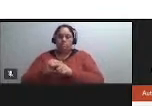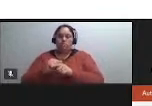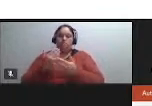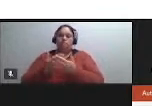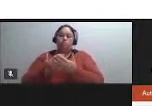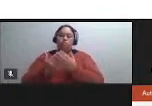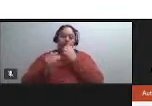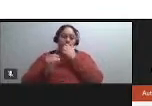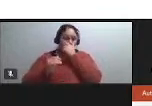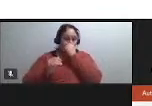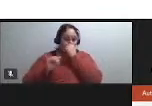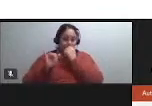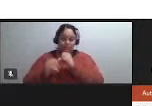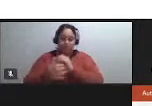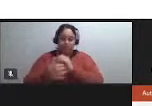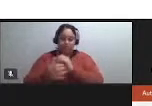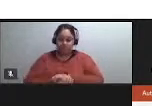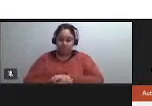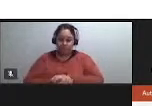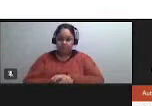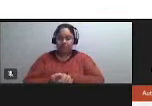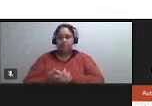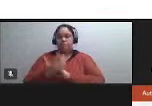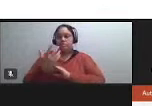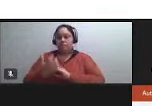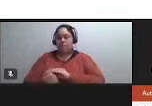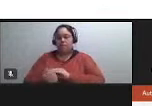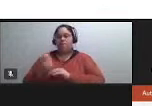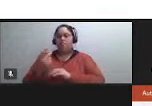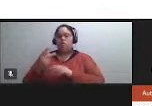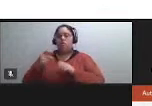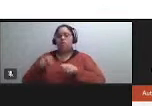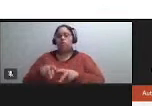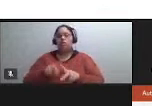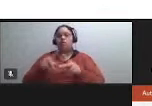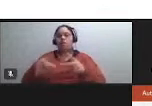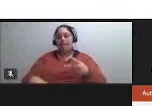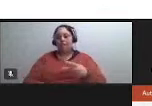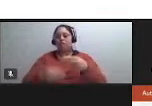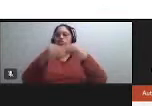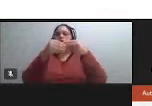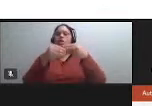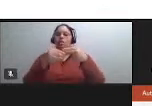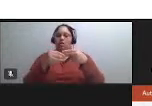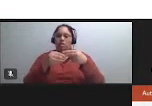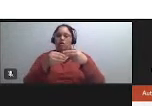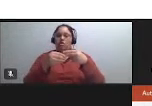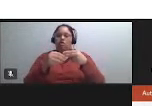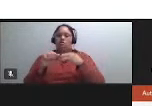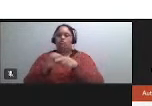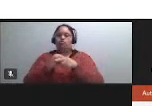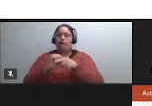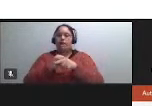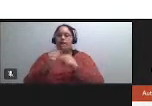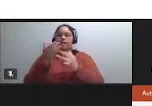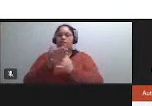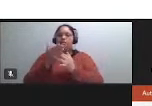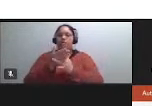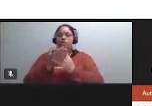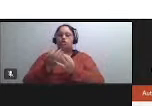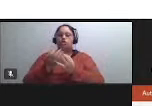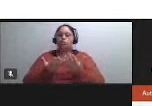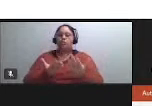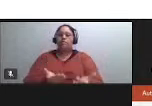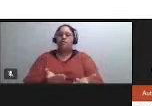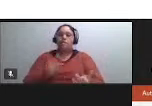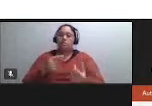terms of that, there was an opportunity for an additional training intervention to be